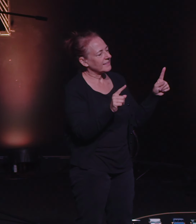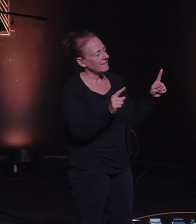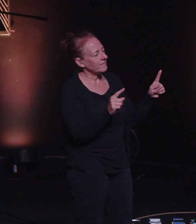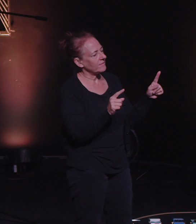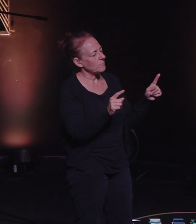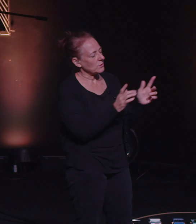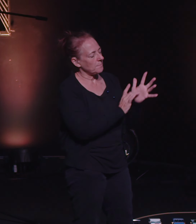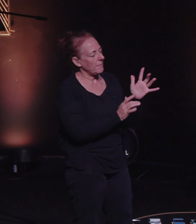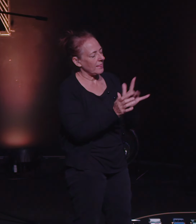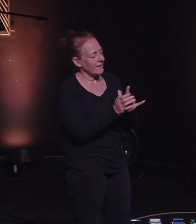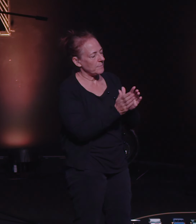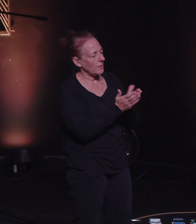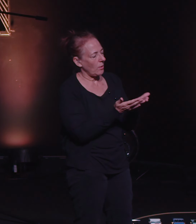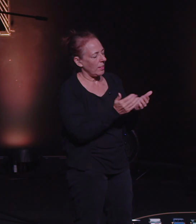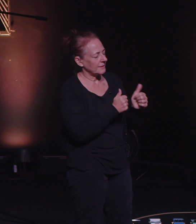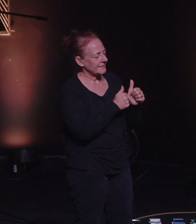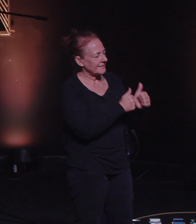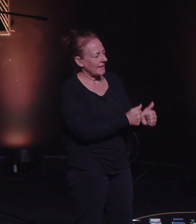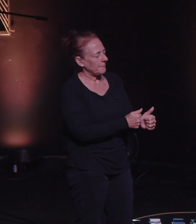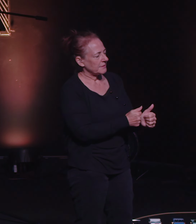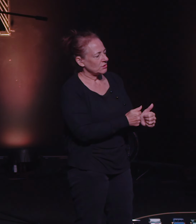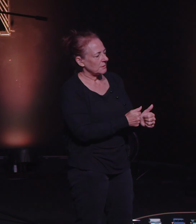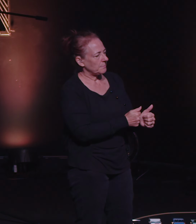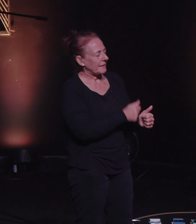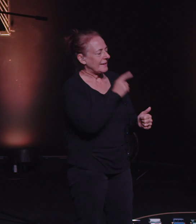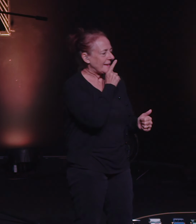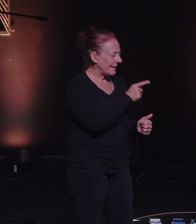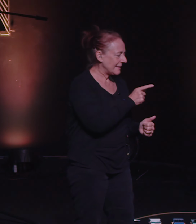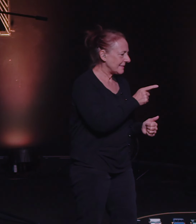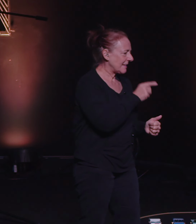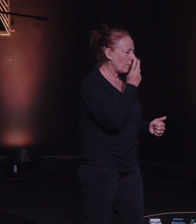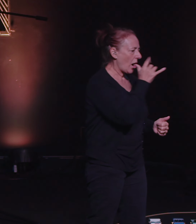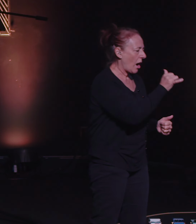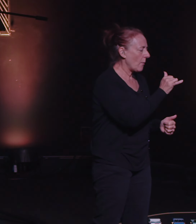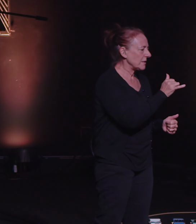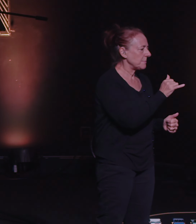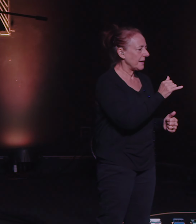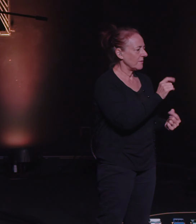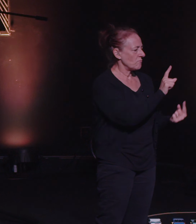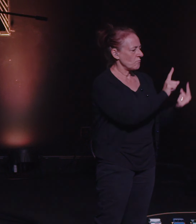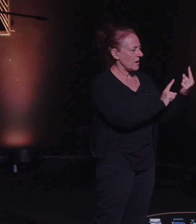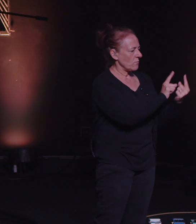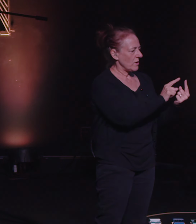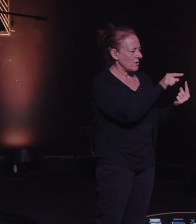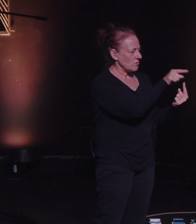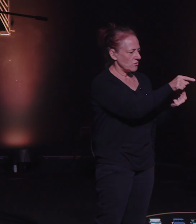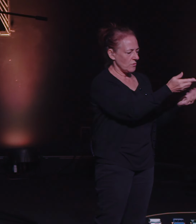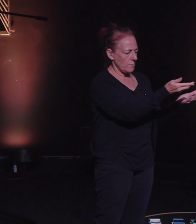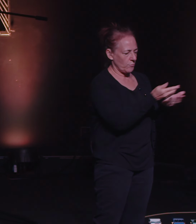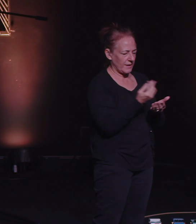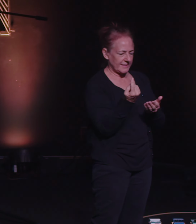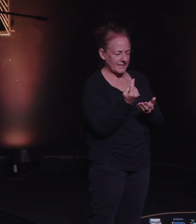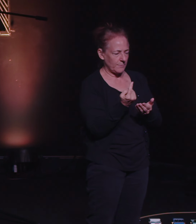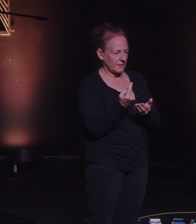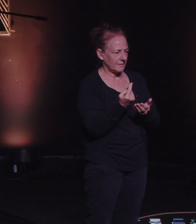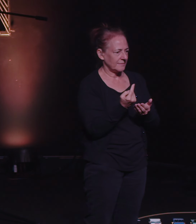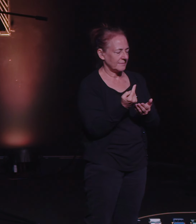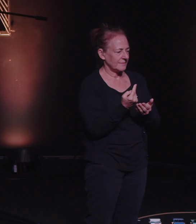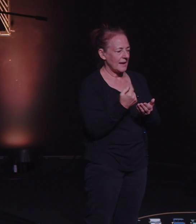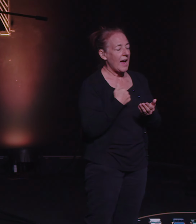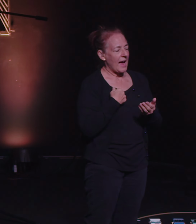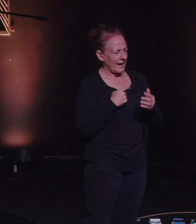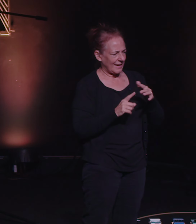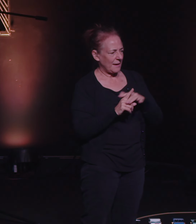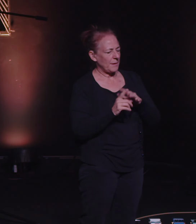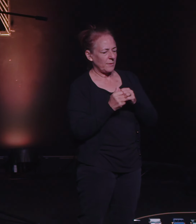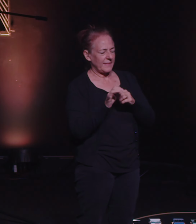most biblical discipleship is and will always be one-to-one relationships. Let me say that again, because I came up with this. This